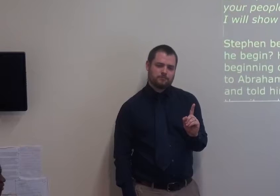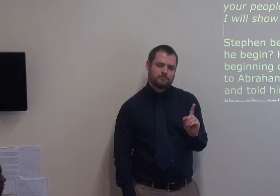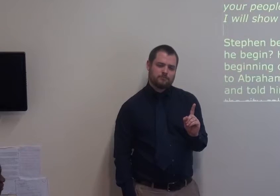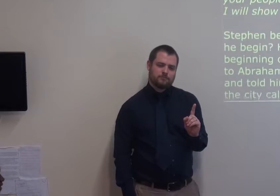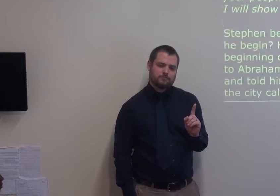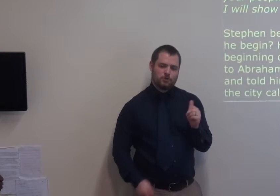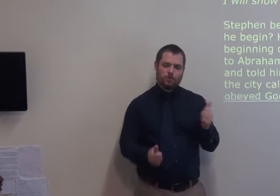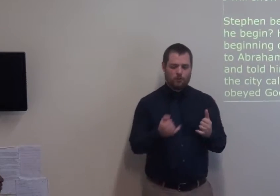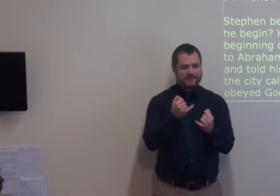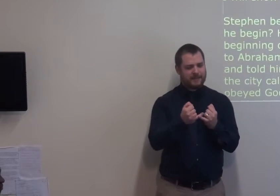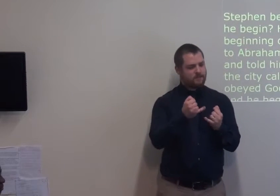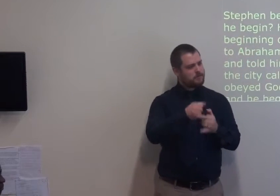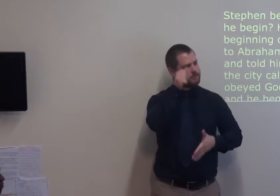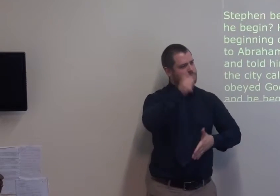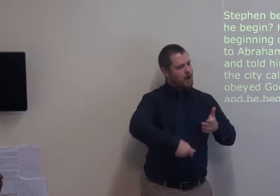Stephen began to preach.